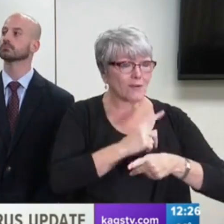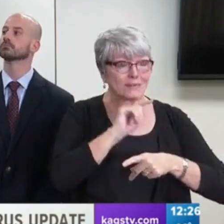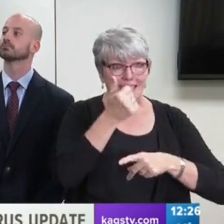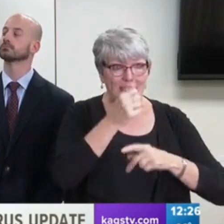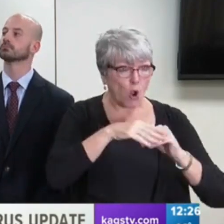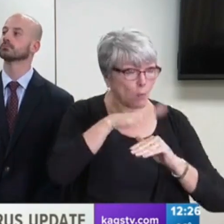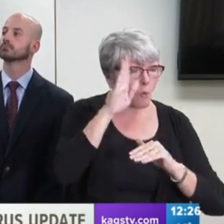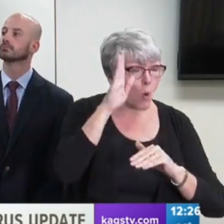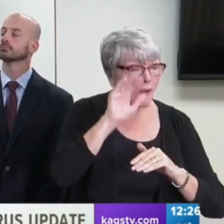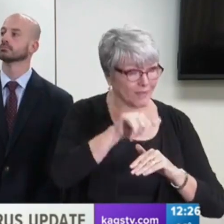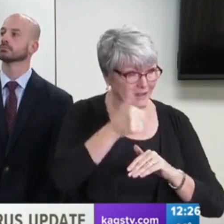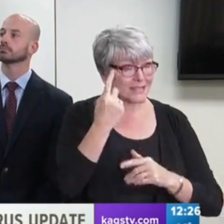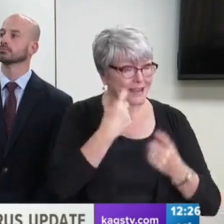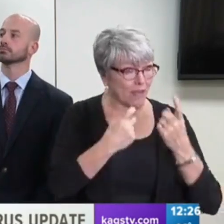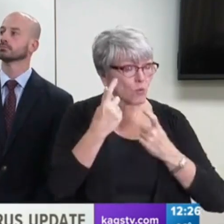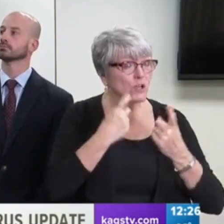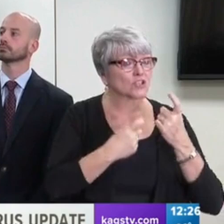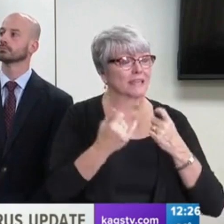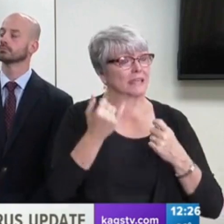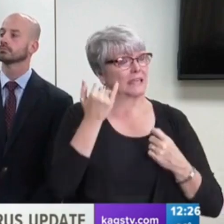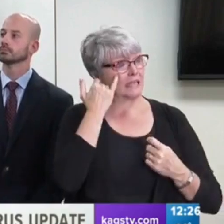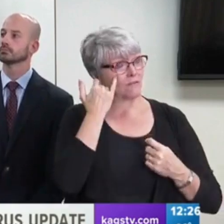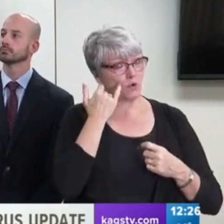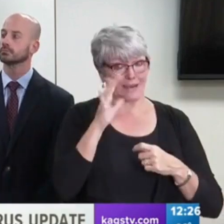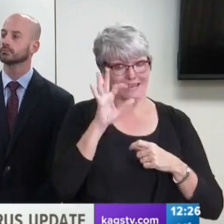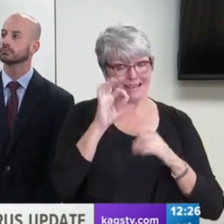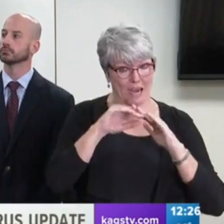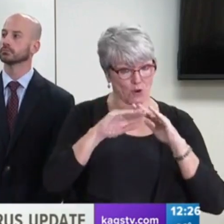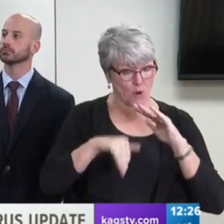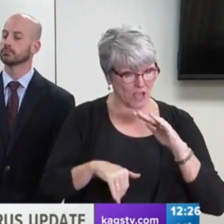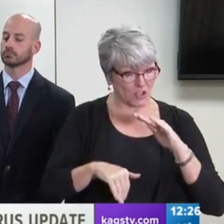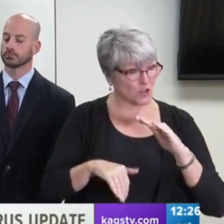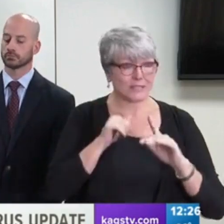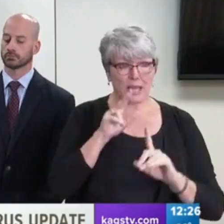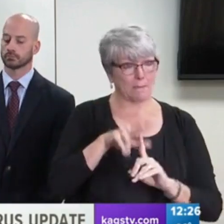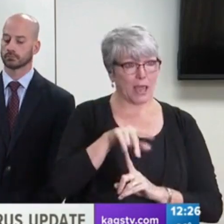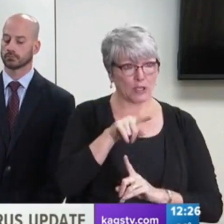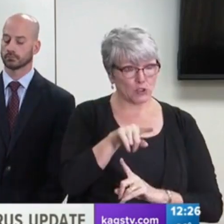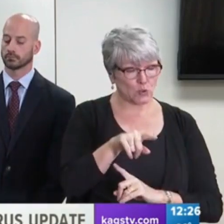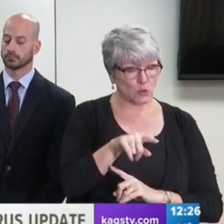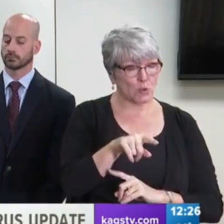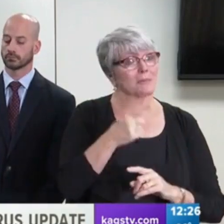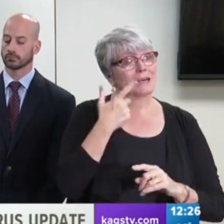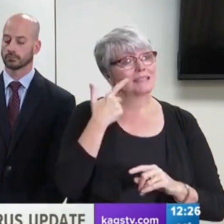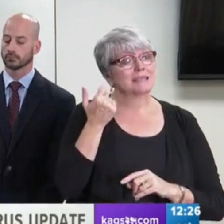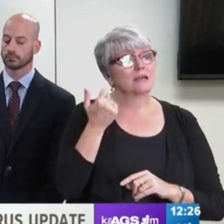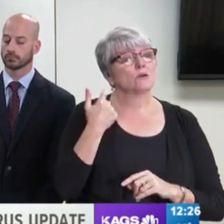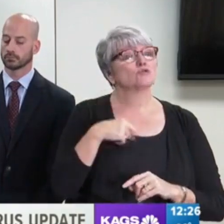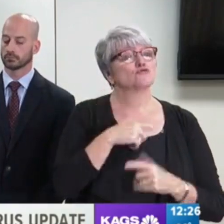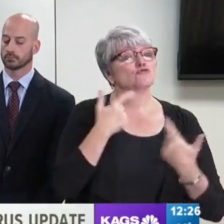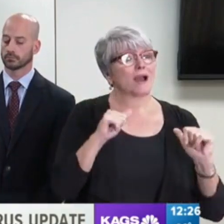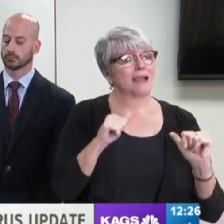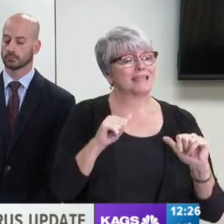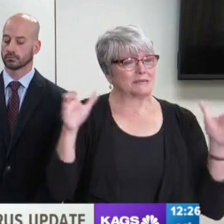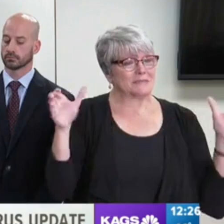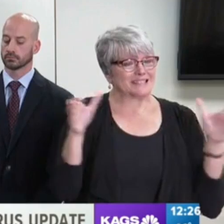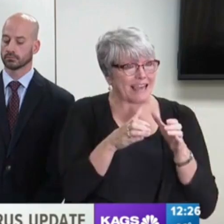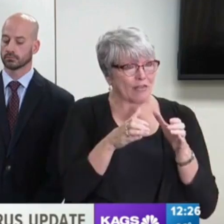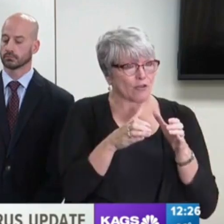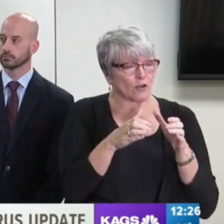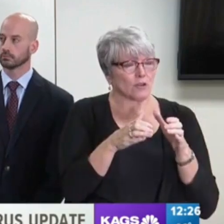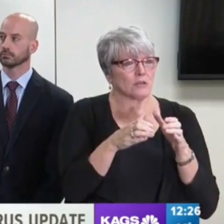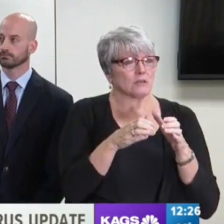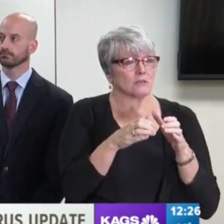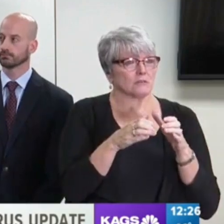or more. That's another question I'm getting a lot. If you're 9 or under, it does not apply to you because, again, we're trying to keep this gathering